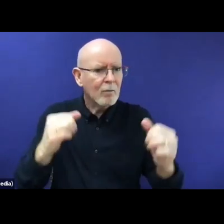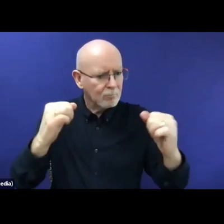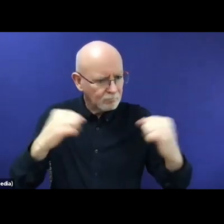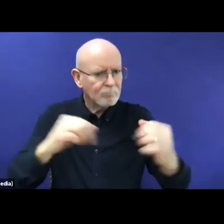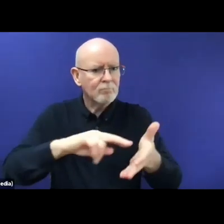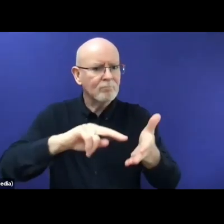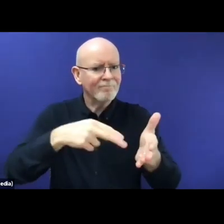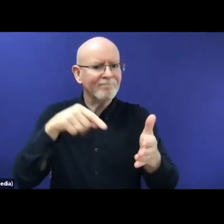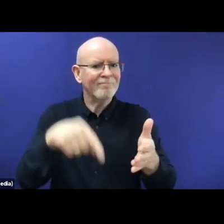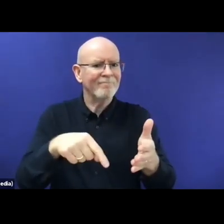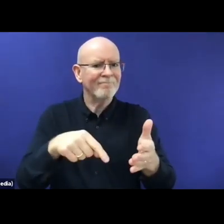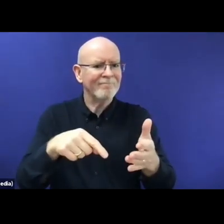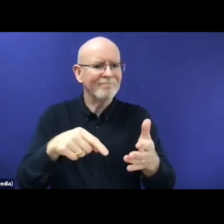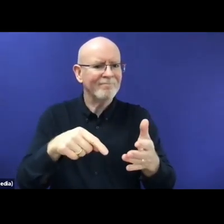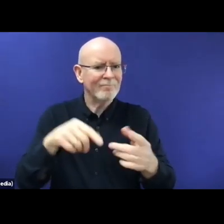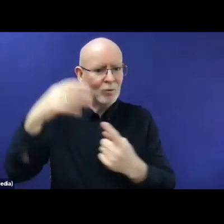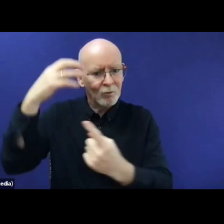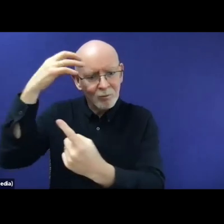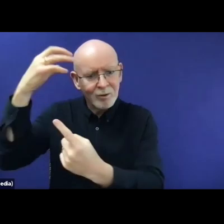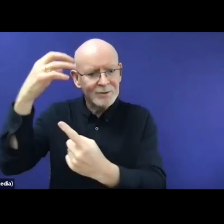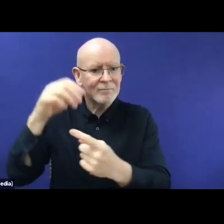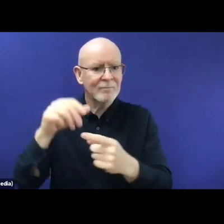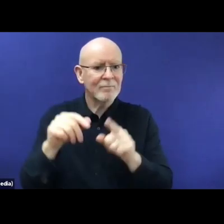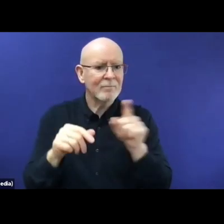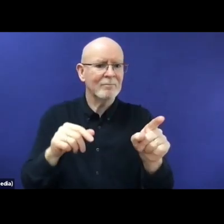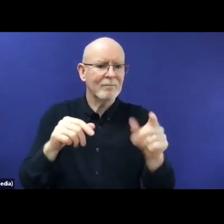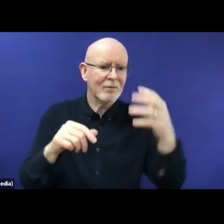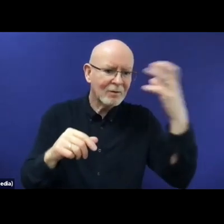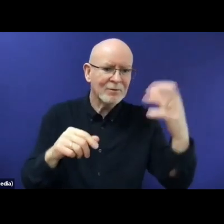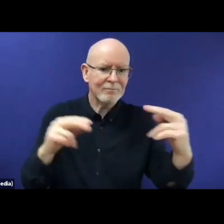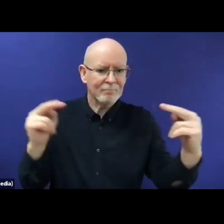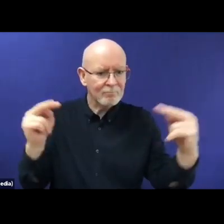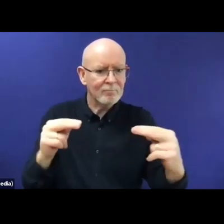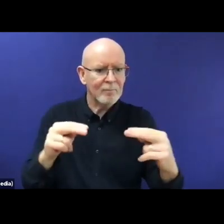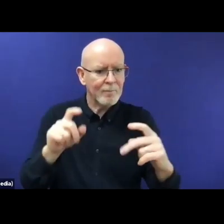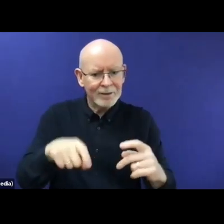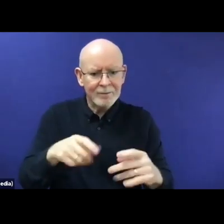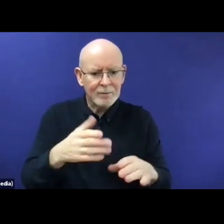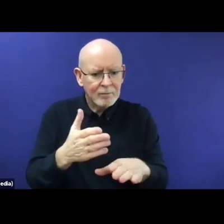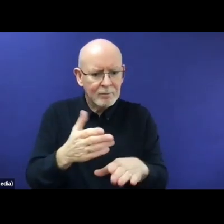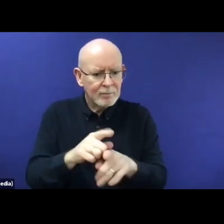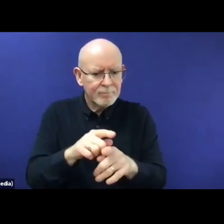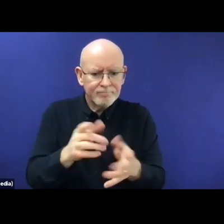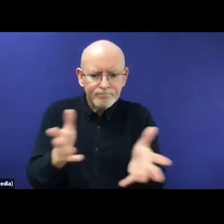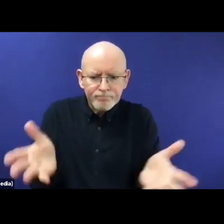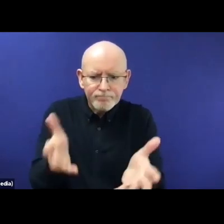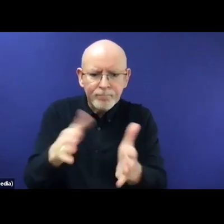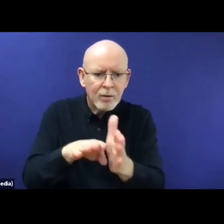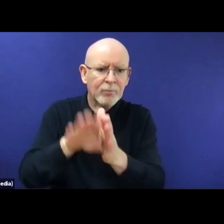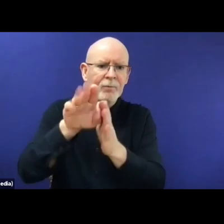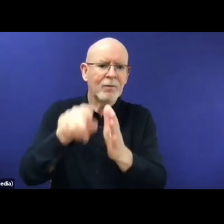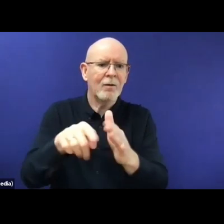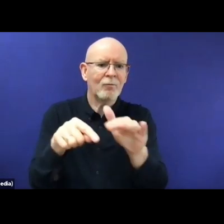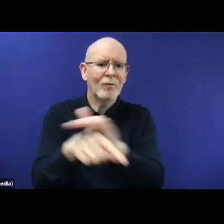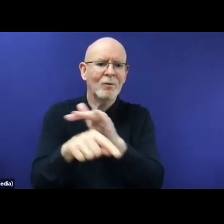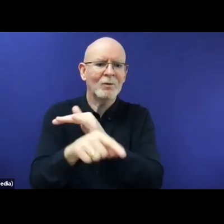it's unambitious, but I think we have to be realistic. The Compact, like also the 51 Convention and everything else,